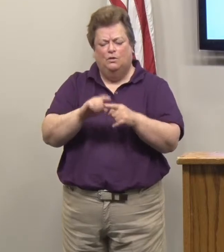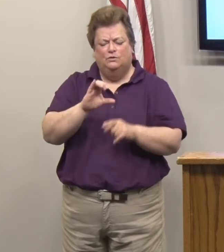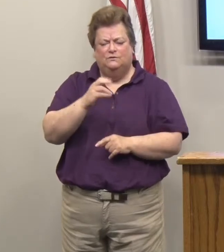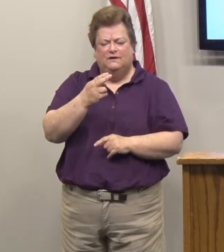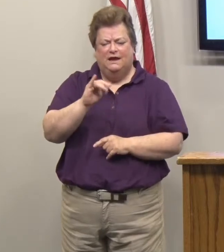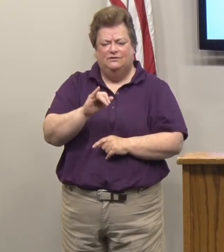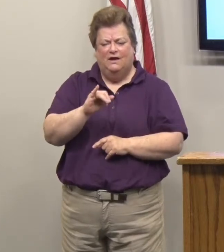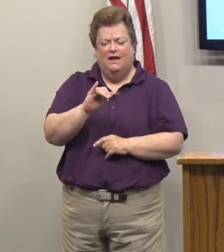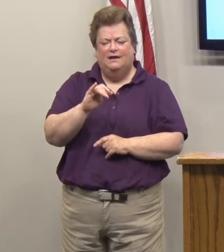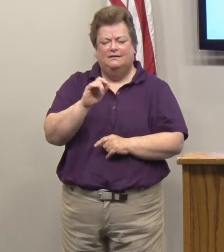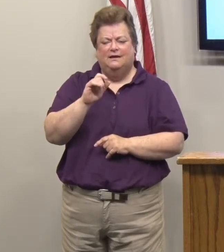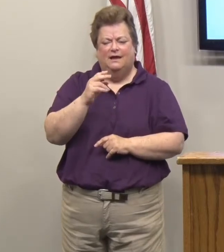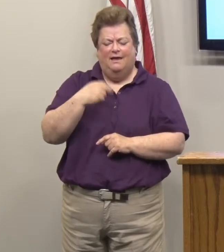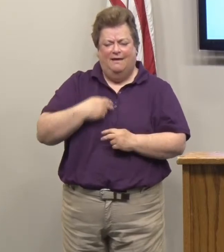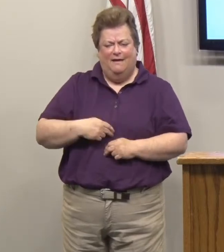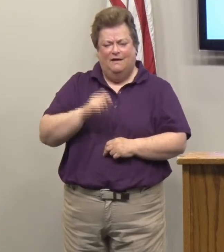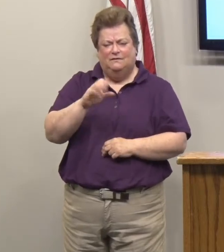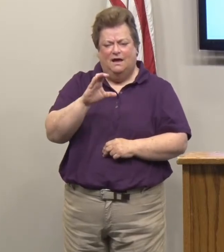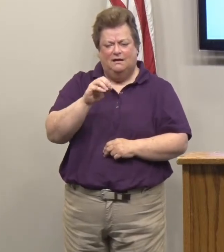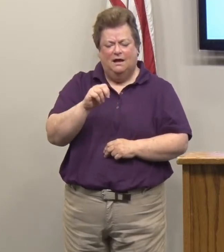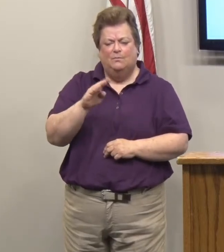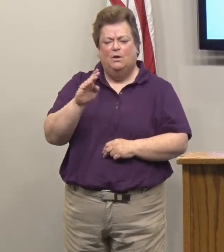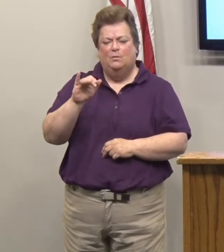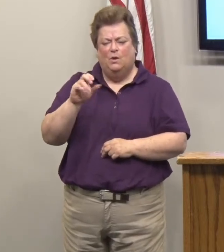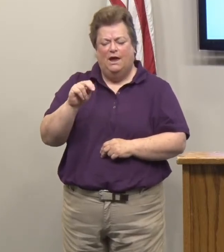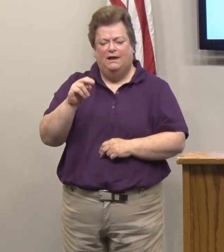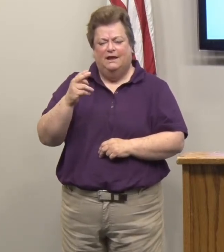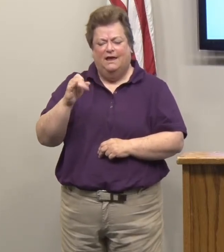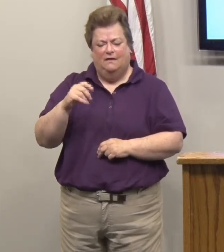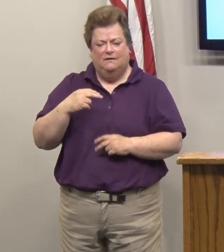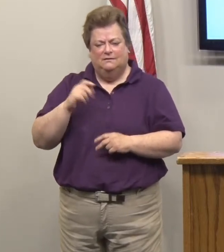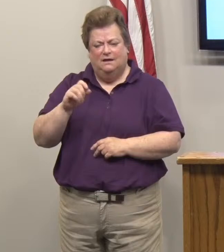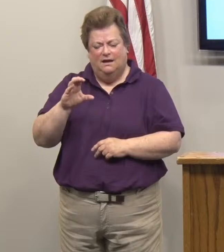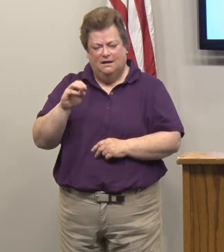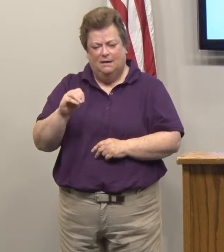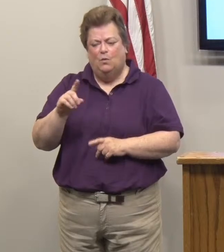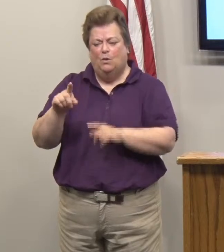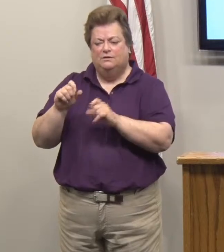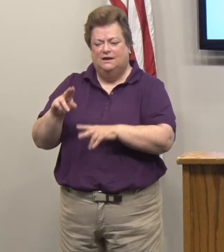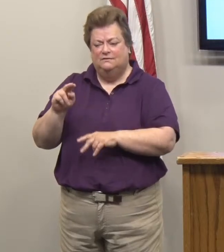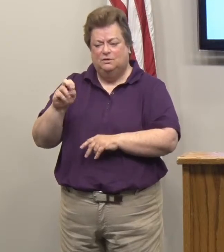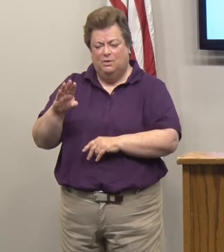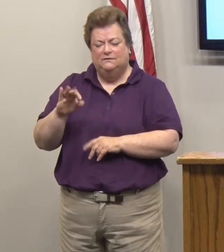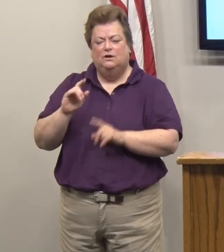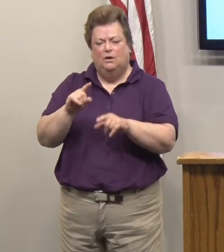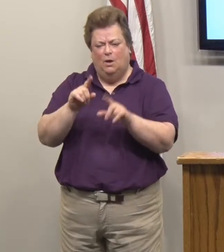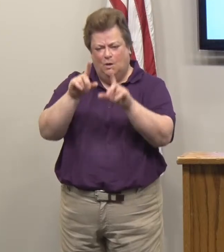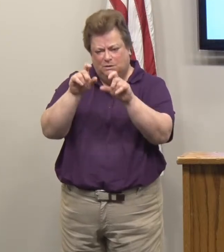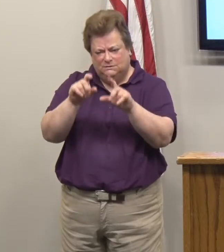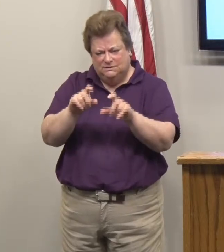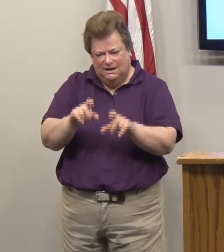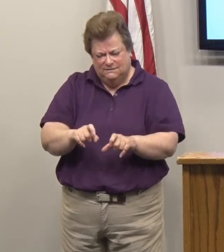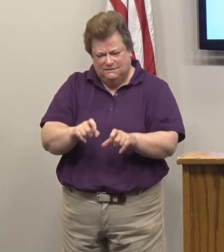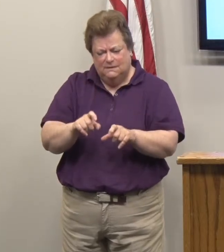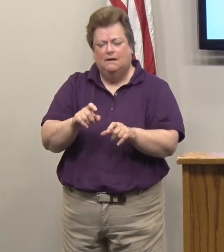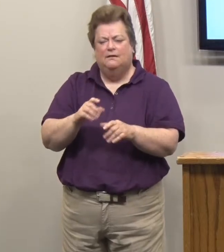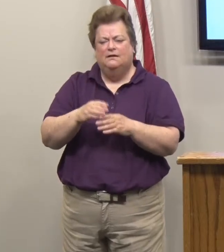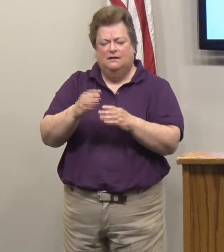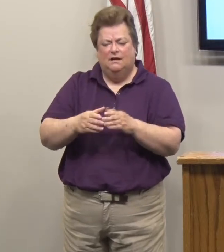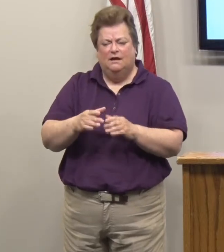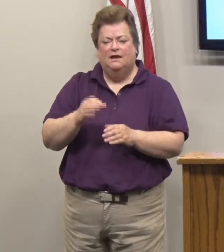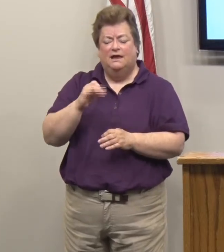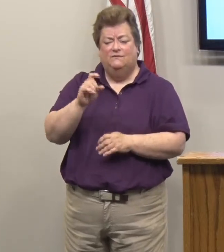about potential exposure or have symptoms of COVID-19. To get started, you can contact your doctor or